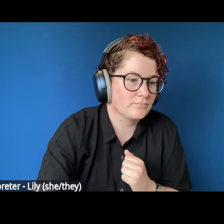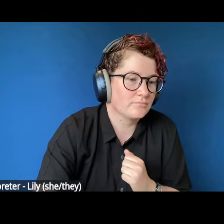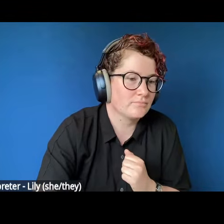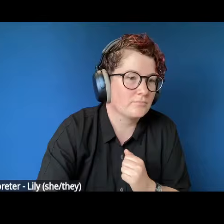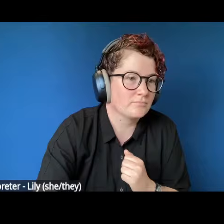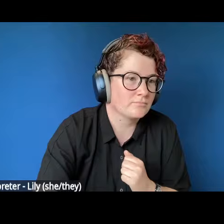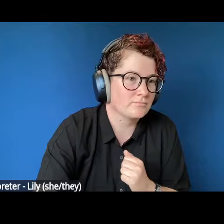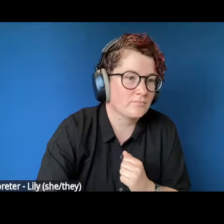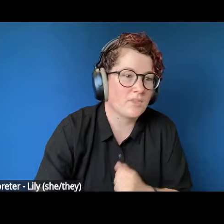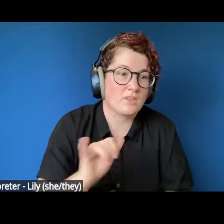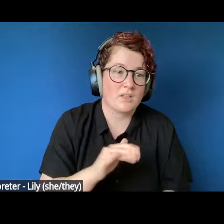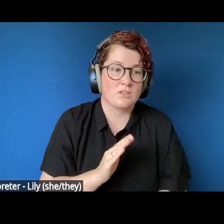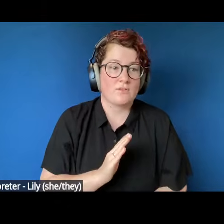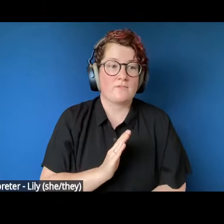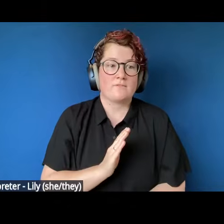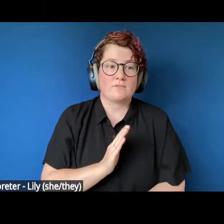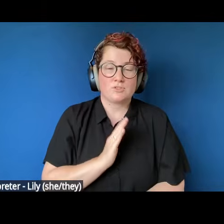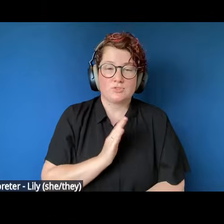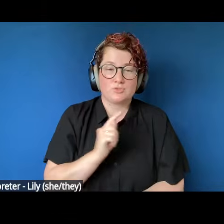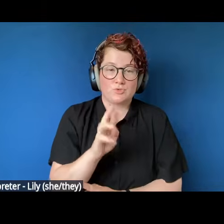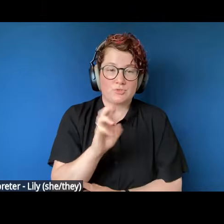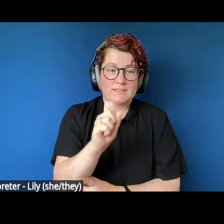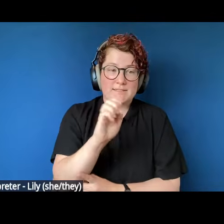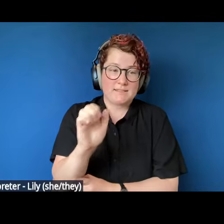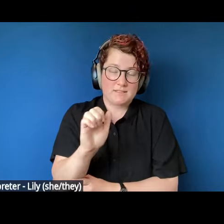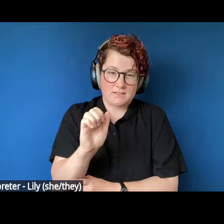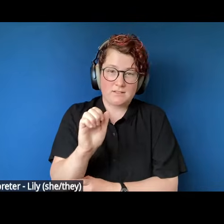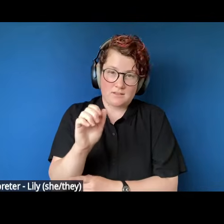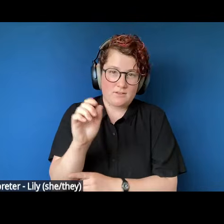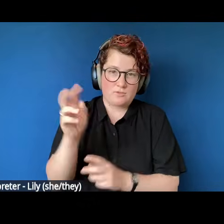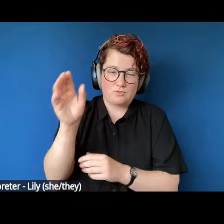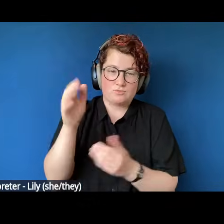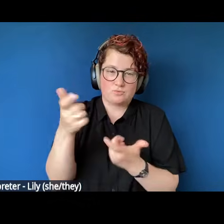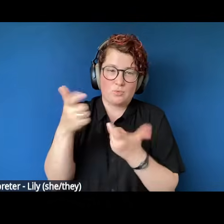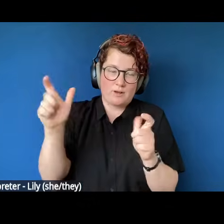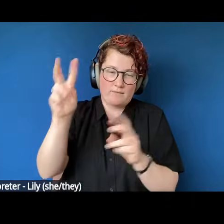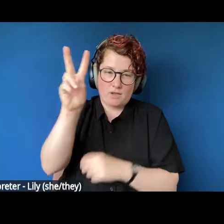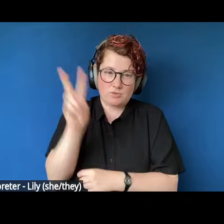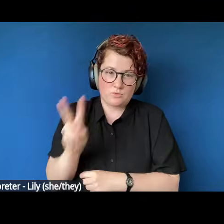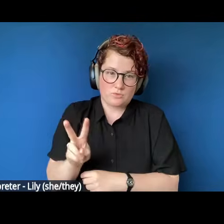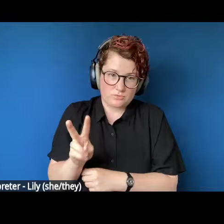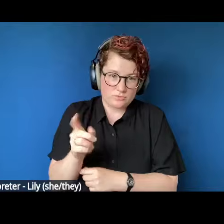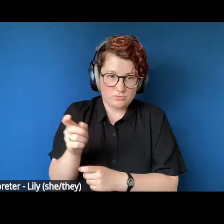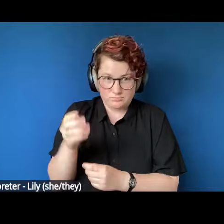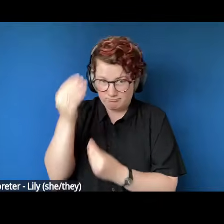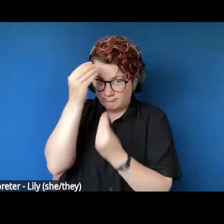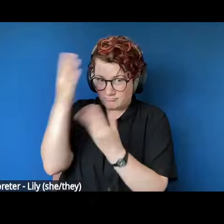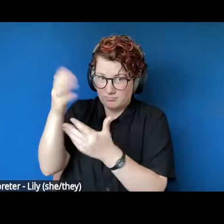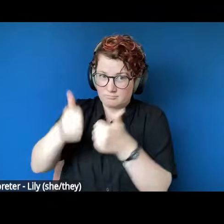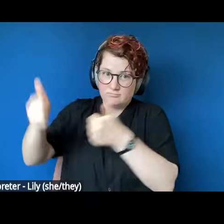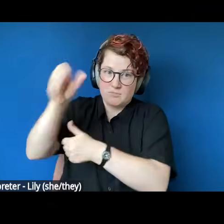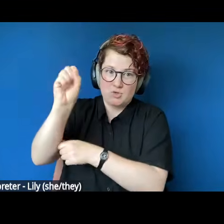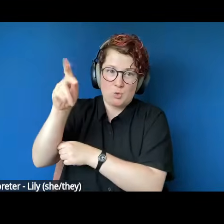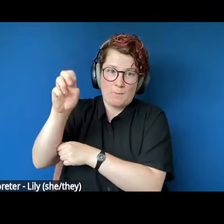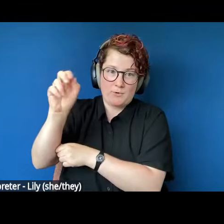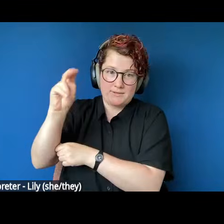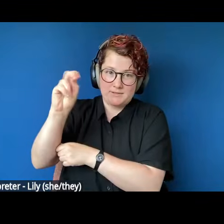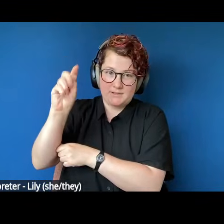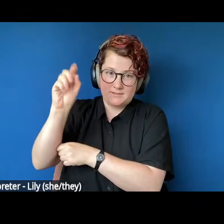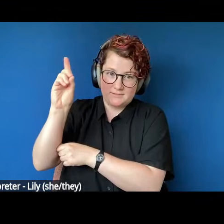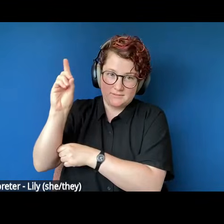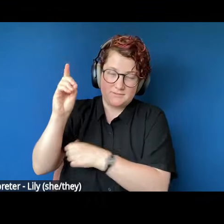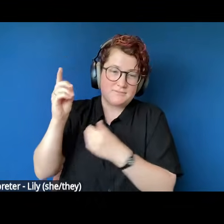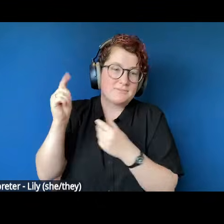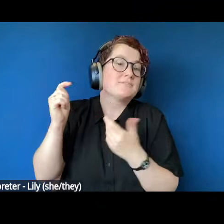number 61, Greater Victoria, direct the superintendent to suspend the requirement of having to provide the minutes of